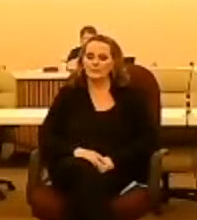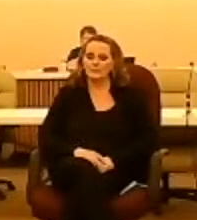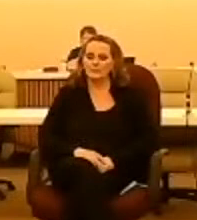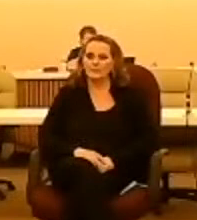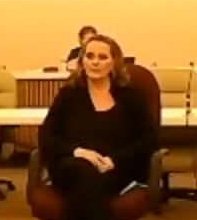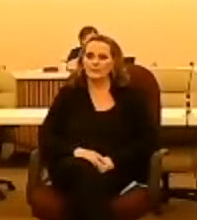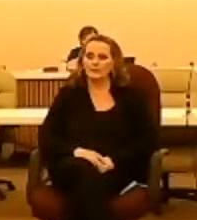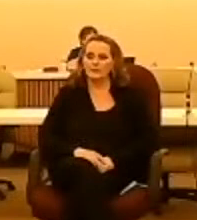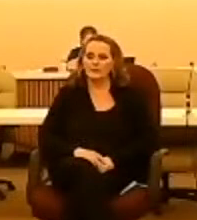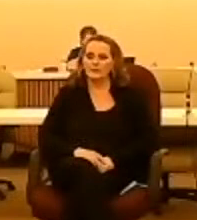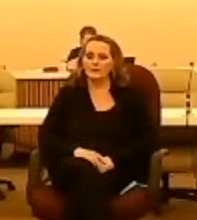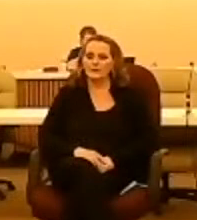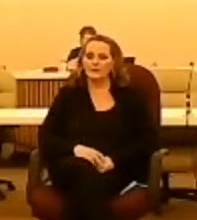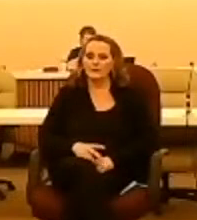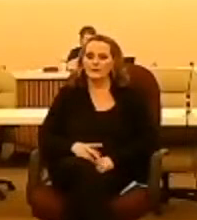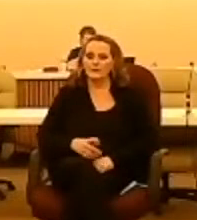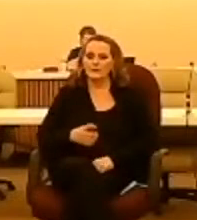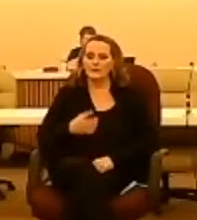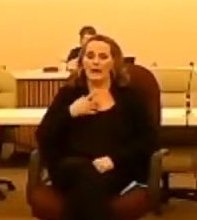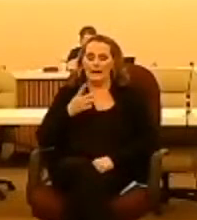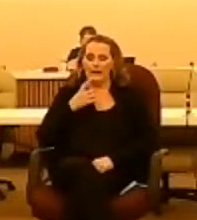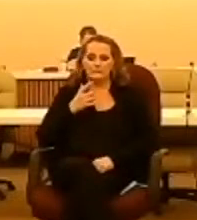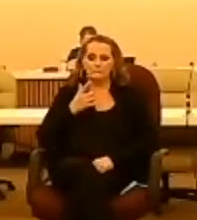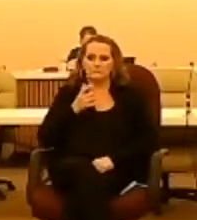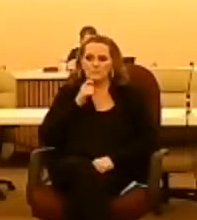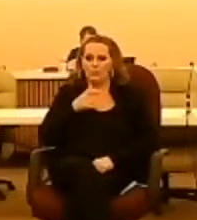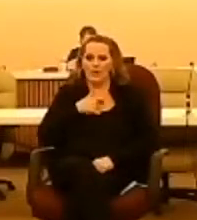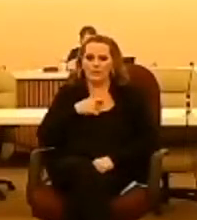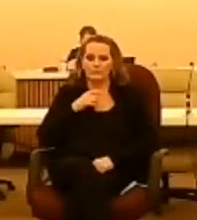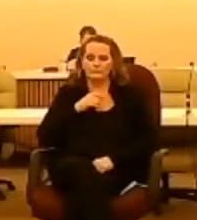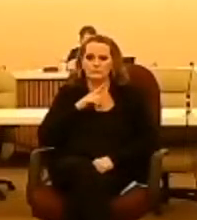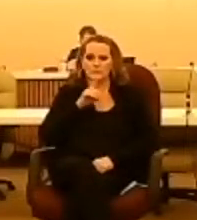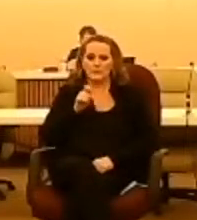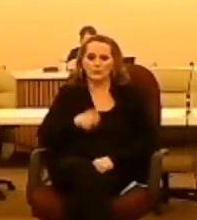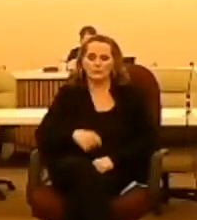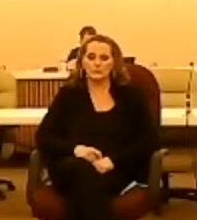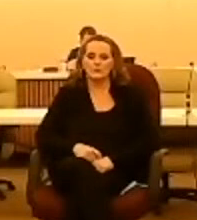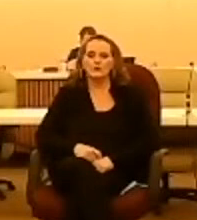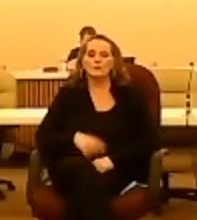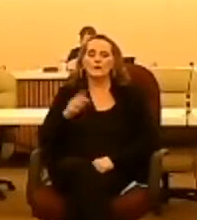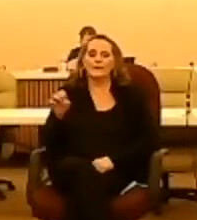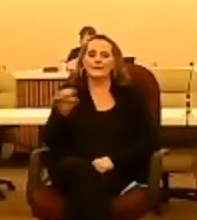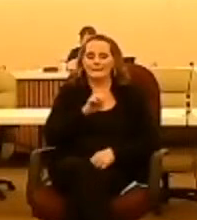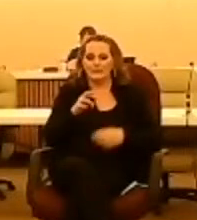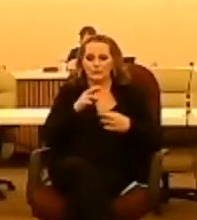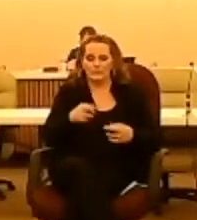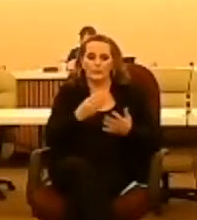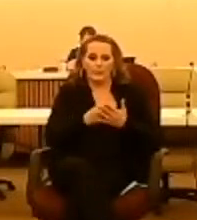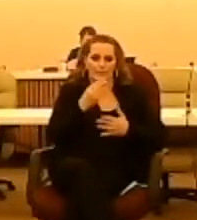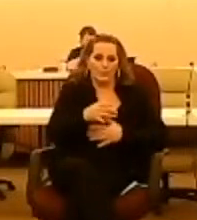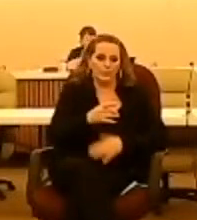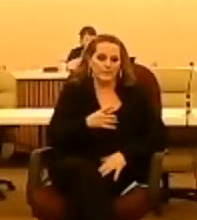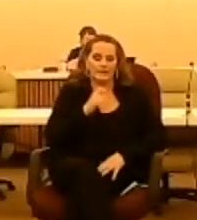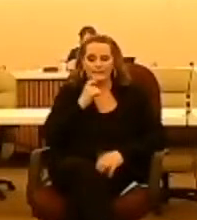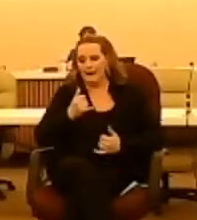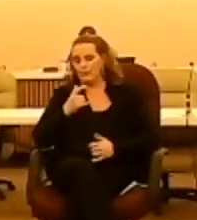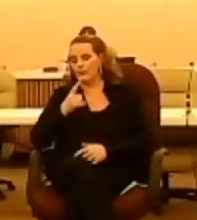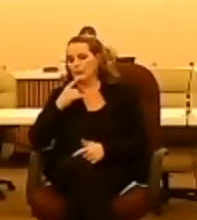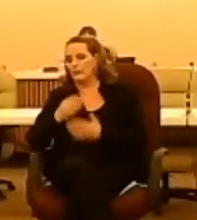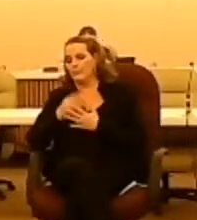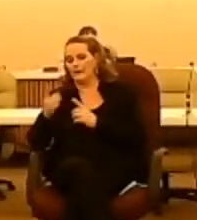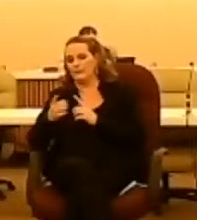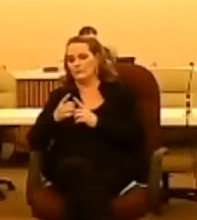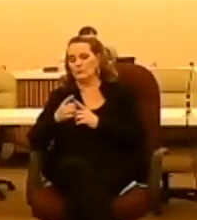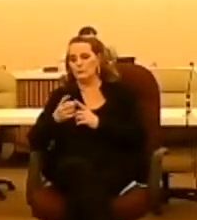So if I have any question about East River, East River, White Arrow, they bought the building, and I'm going to buy it from them too down the